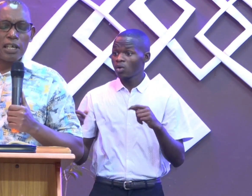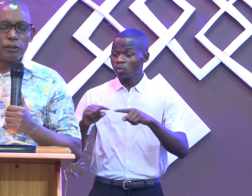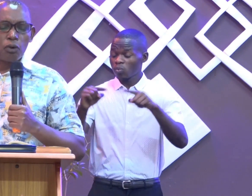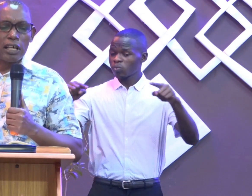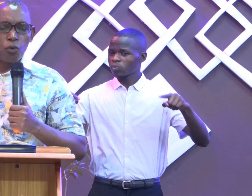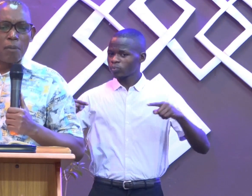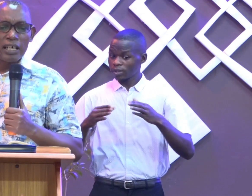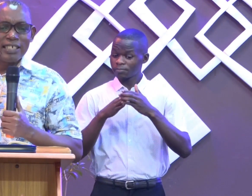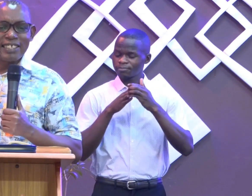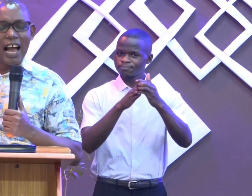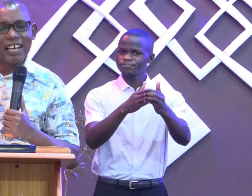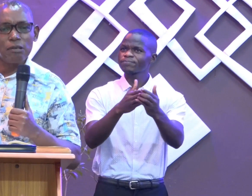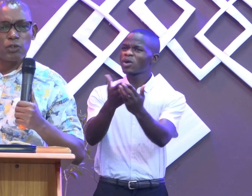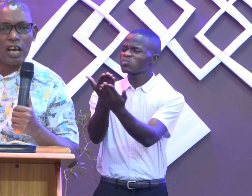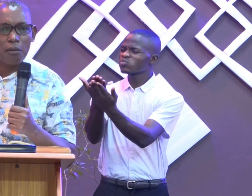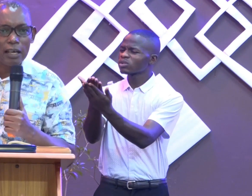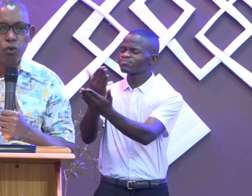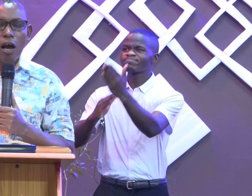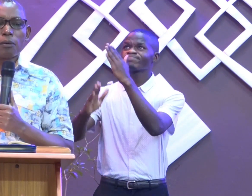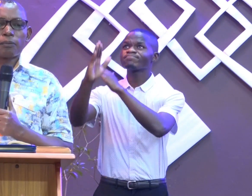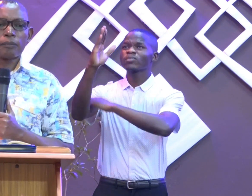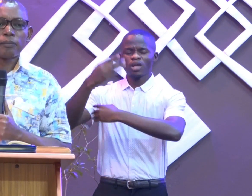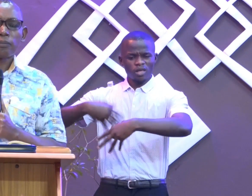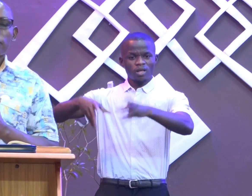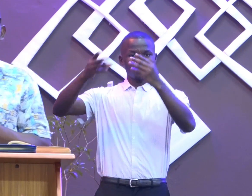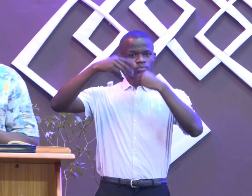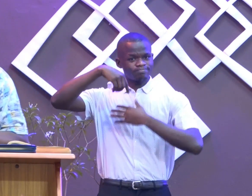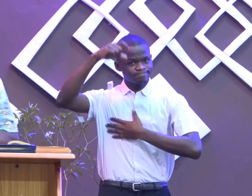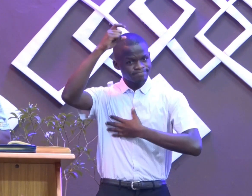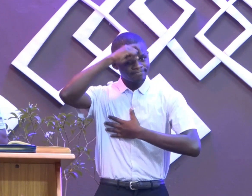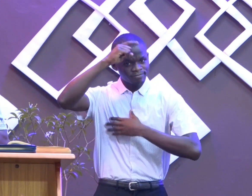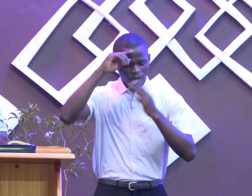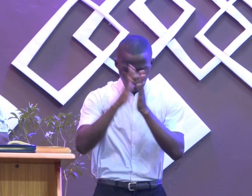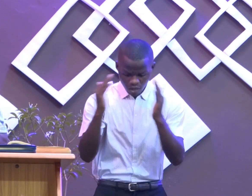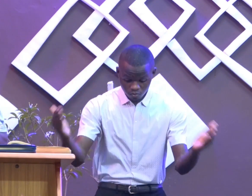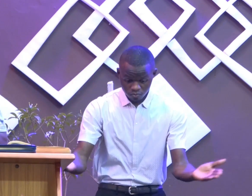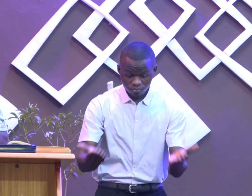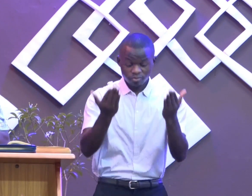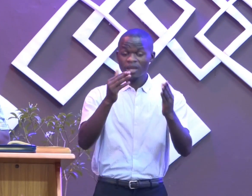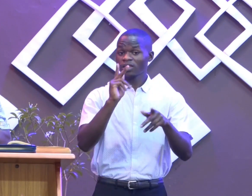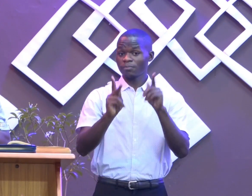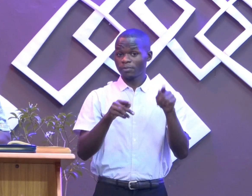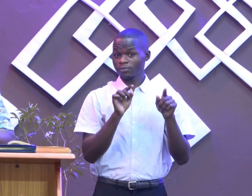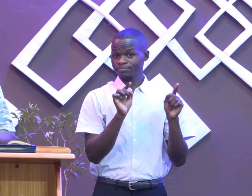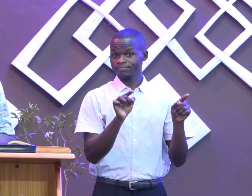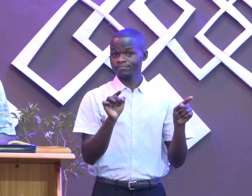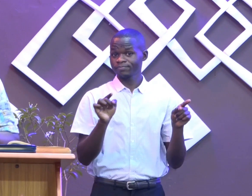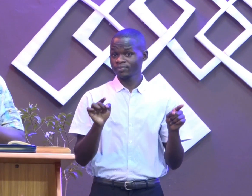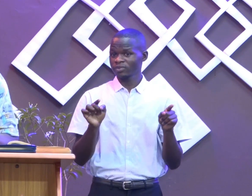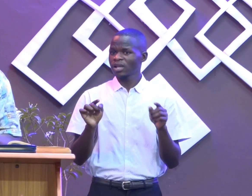ng'abakulembeze tusaba Katonda atuwe amagezi agayimusa abantu abo. As the leaders, we pray that God gives us the wisdom to lift up